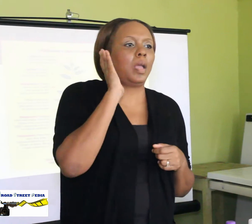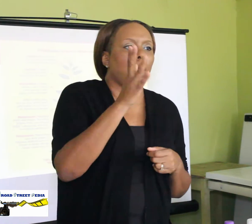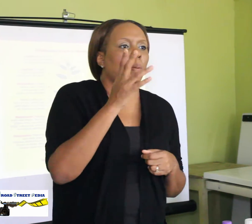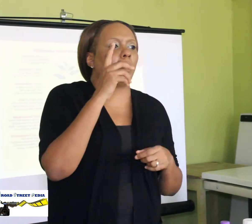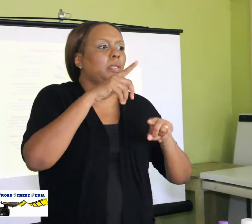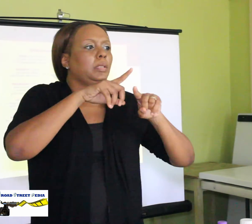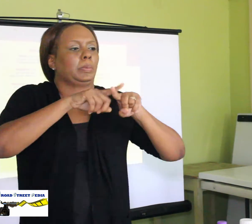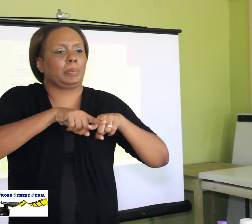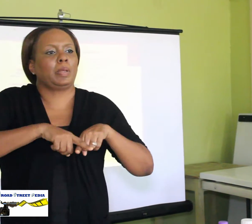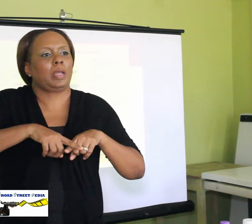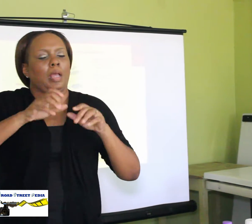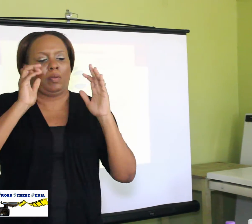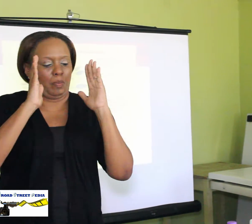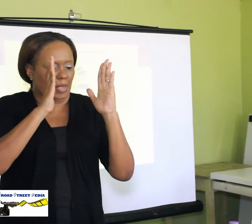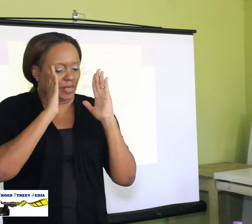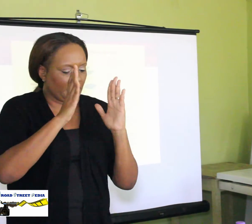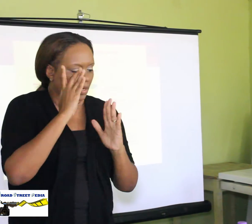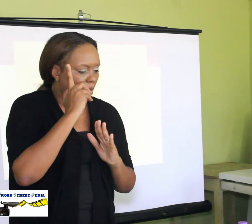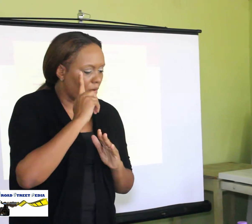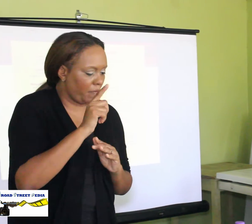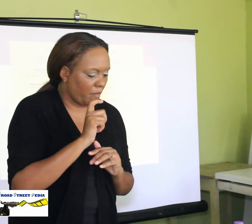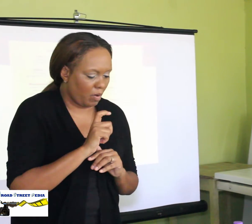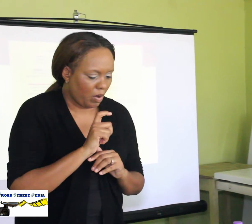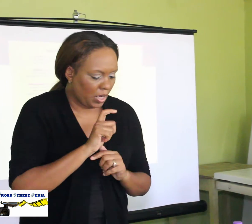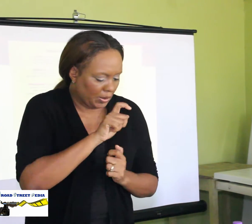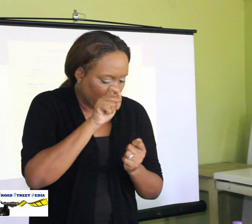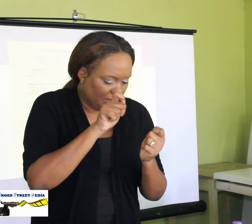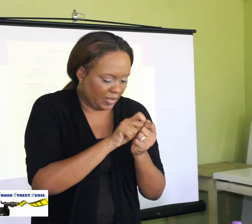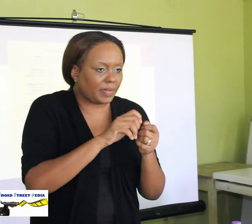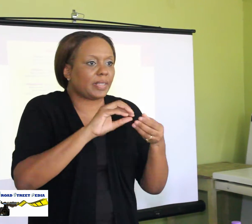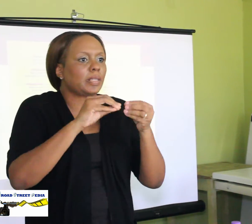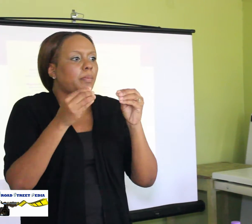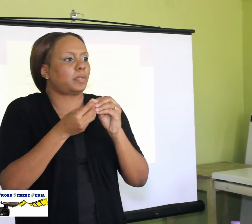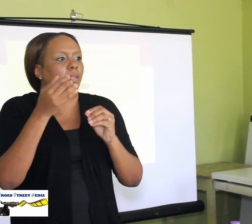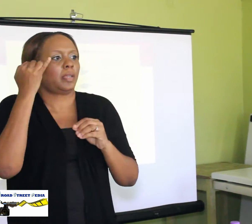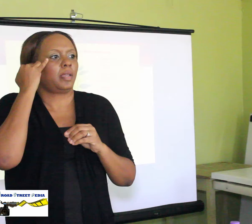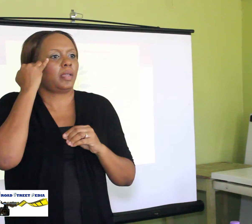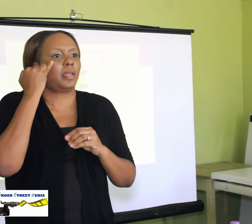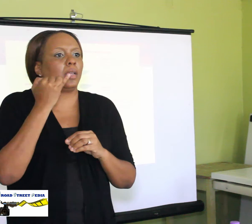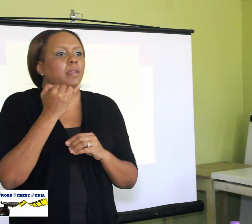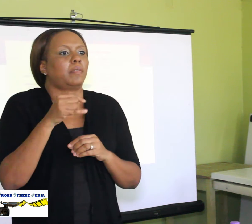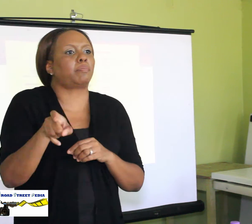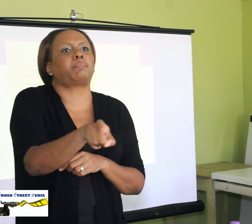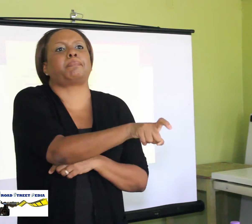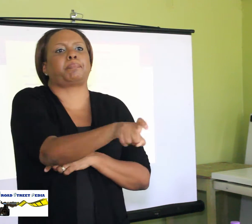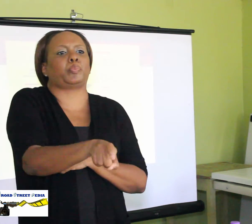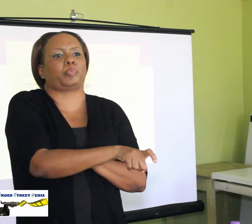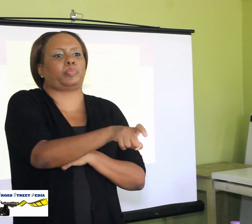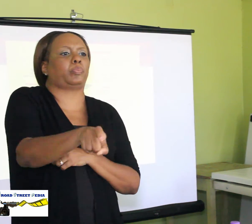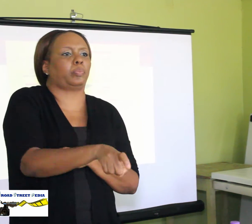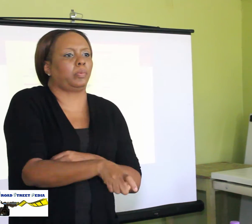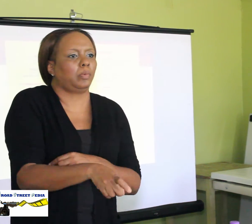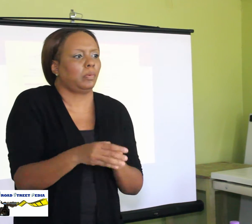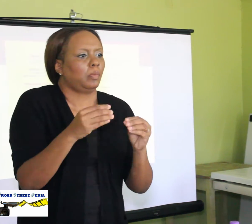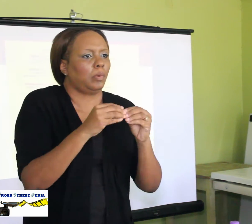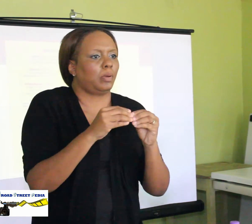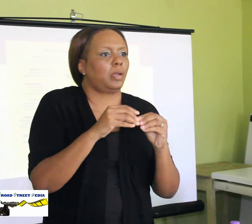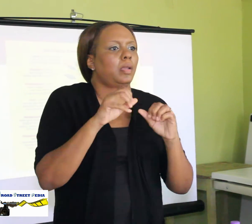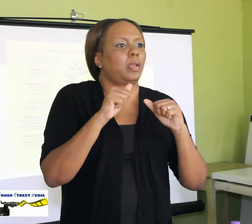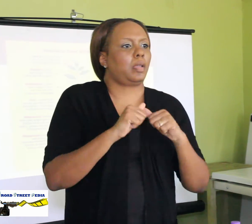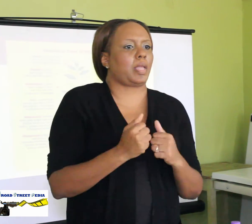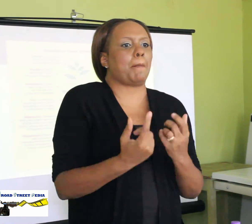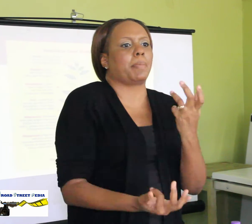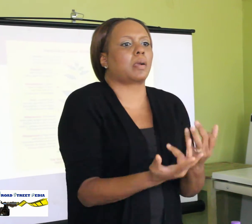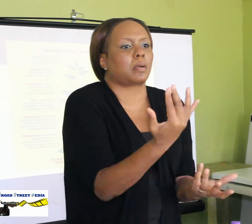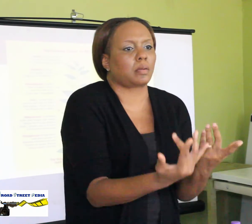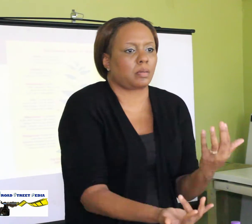you have to pay attention to that, because if you place more than it's recommended, it can burn the leaves. So it may tell you 2